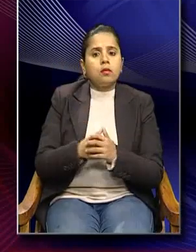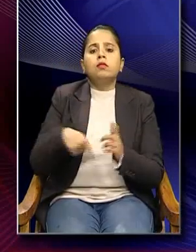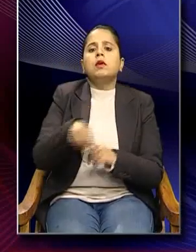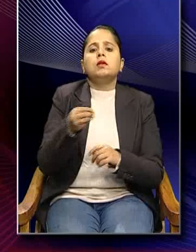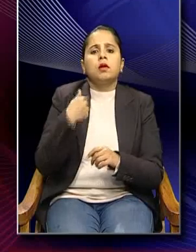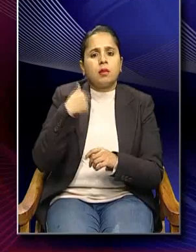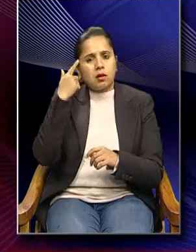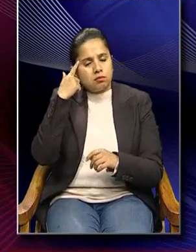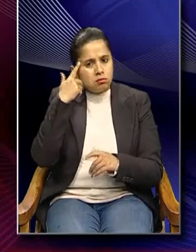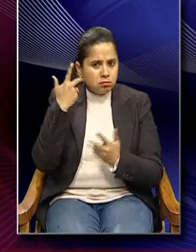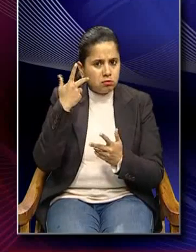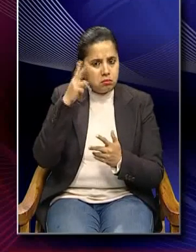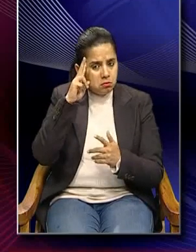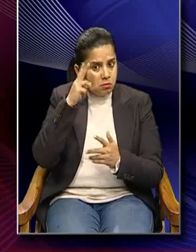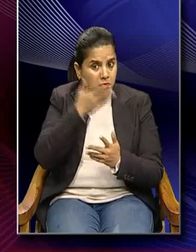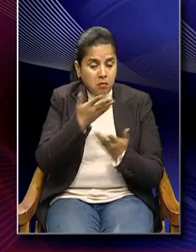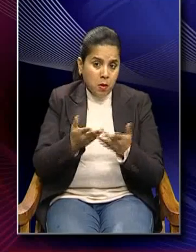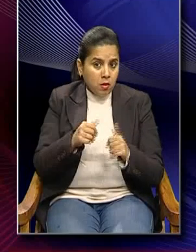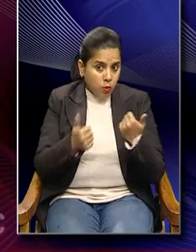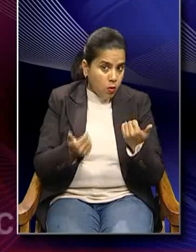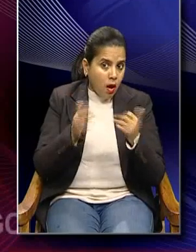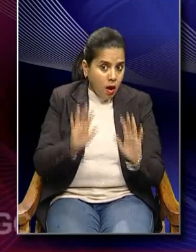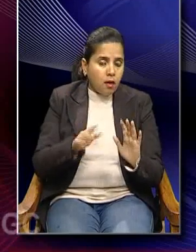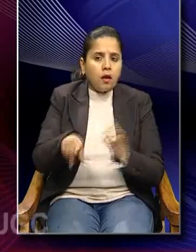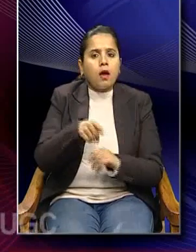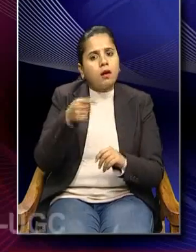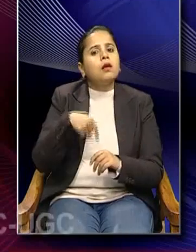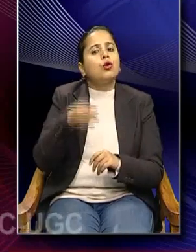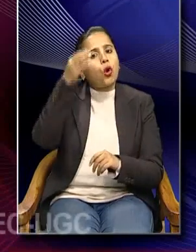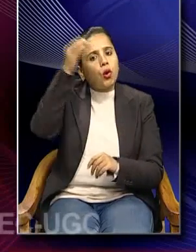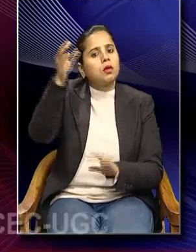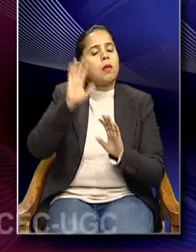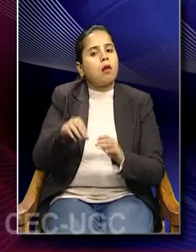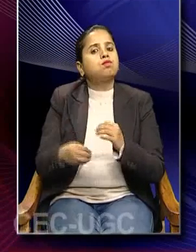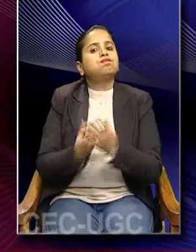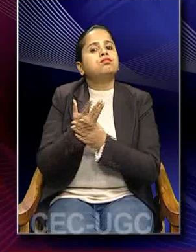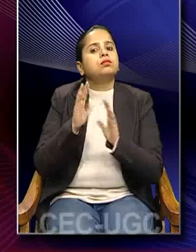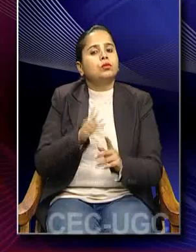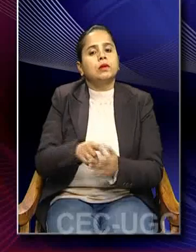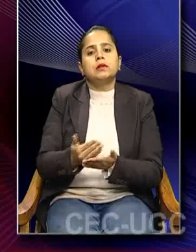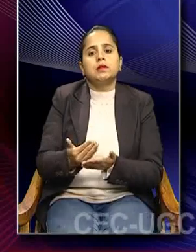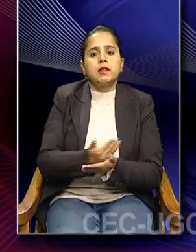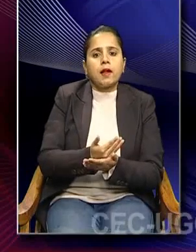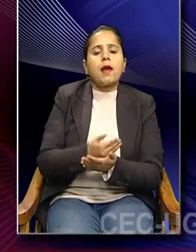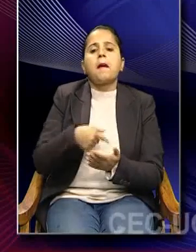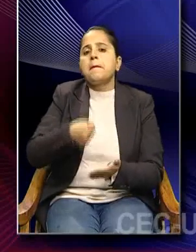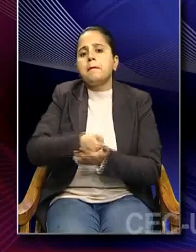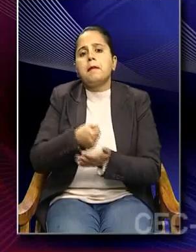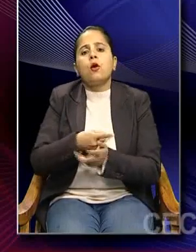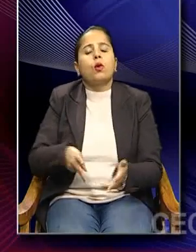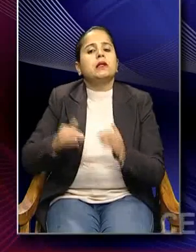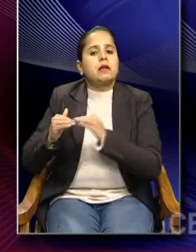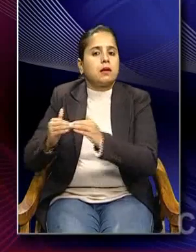uncertainty attached, so there emerges a concept which is a concept of safe minimum